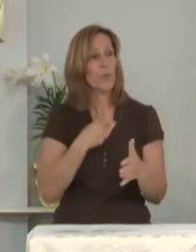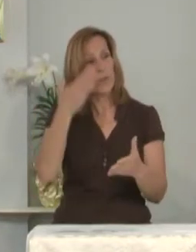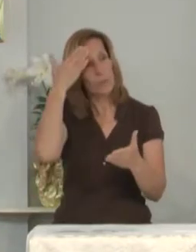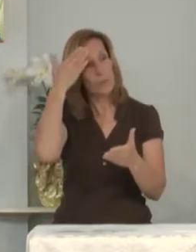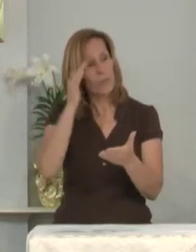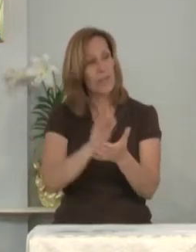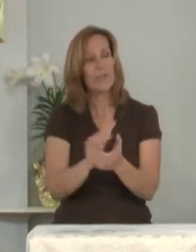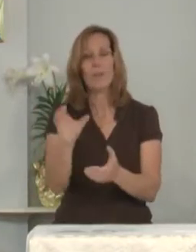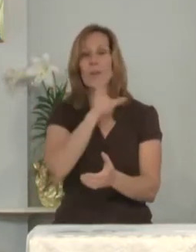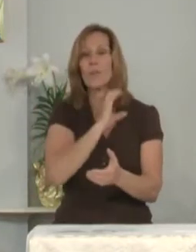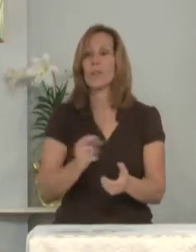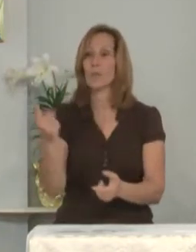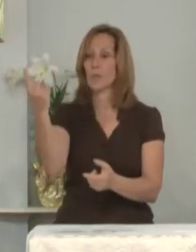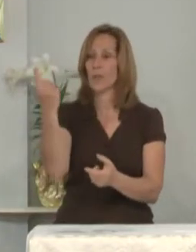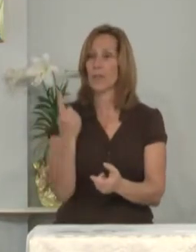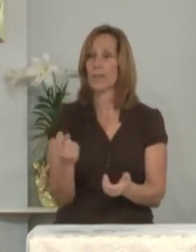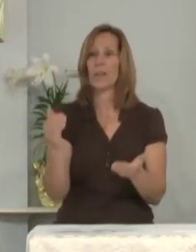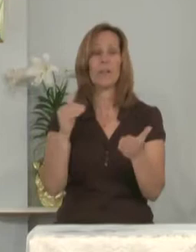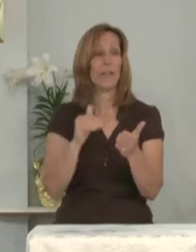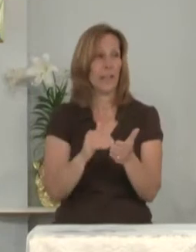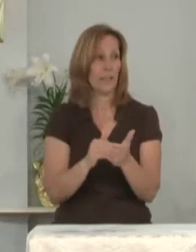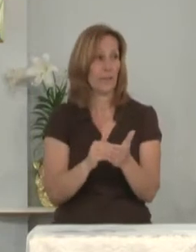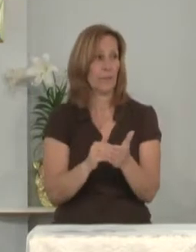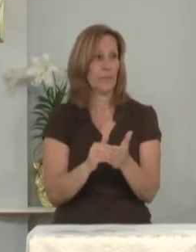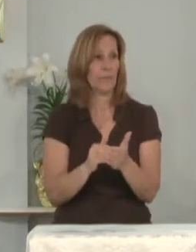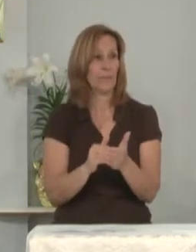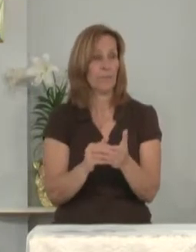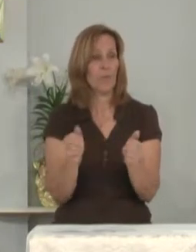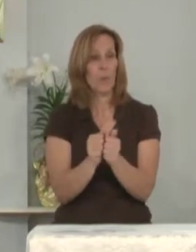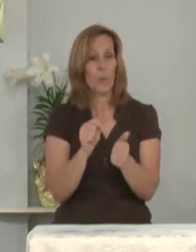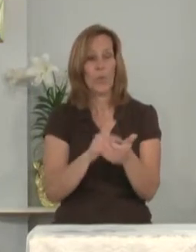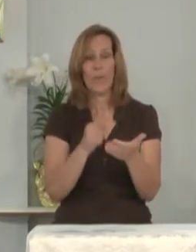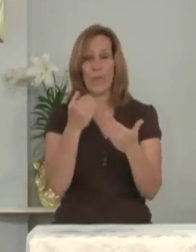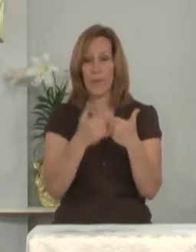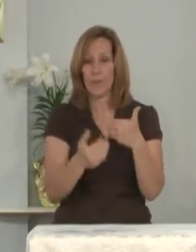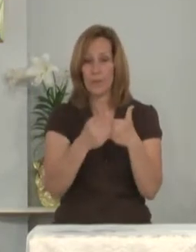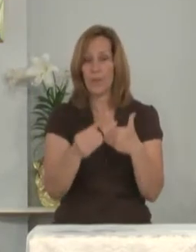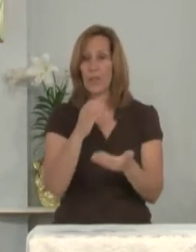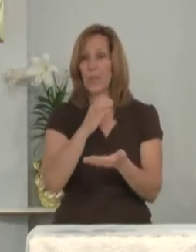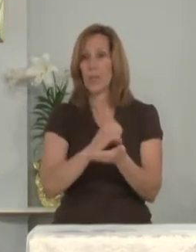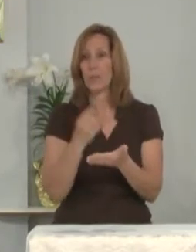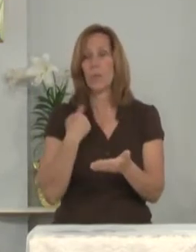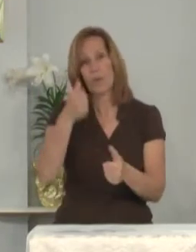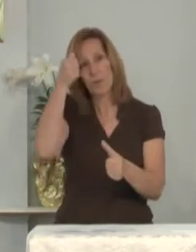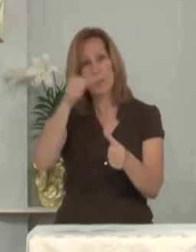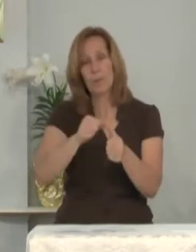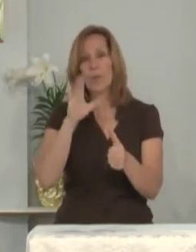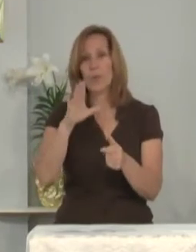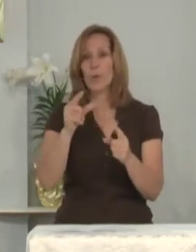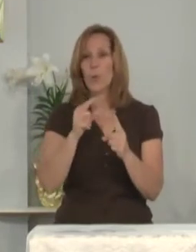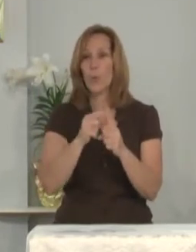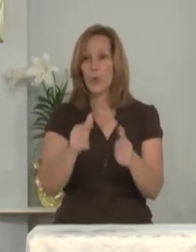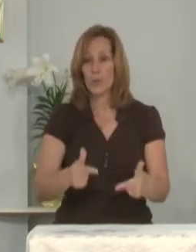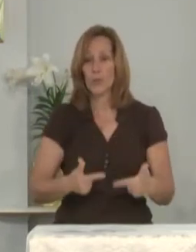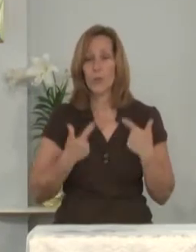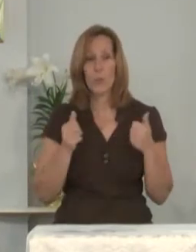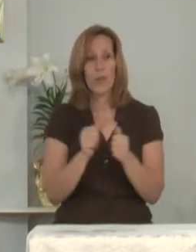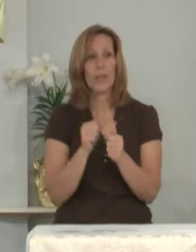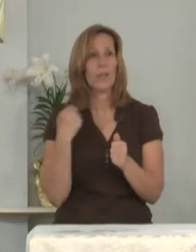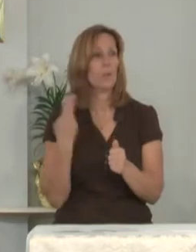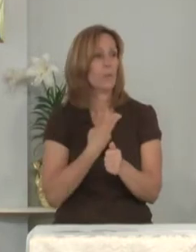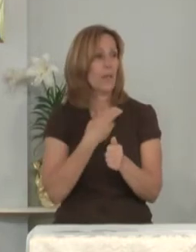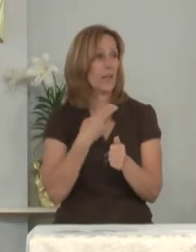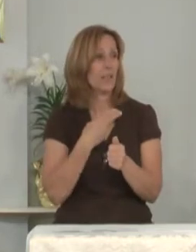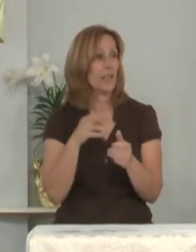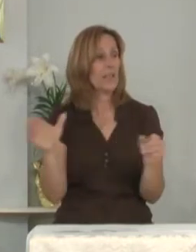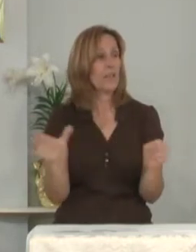believe Christ will come down again. With this bread and cup, we remember your word dwelling among us,